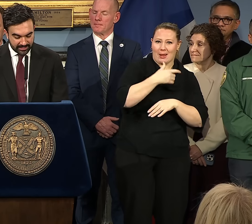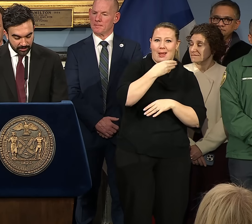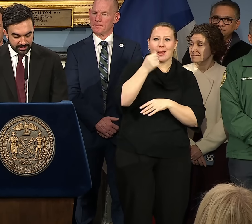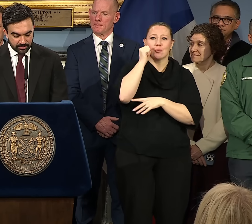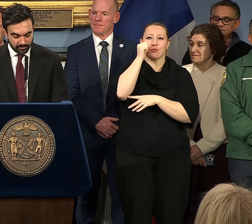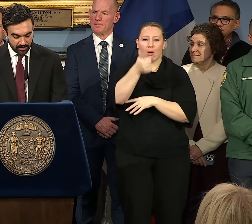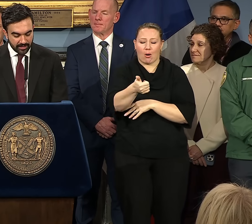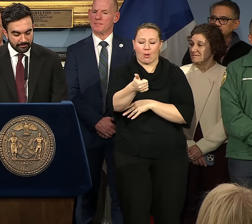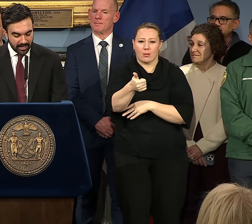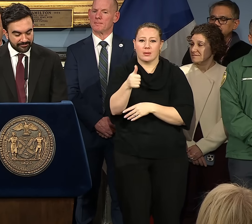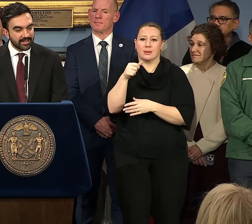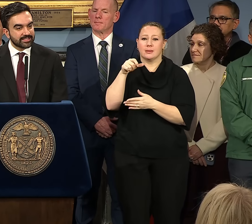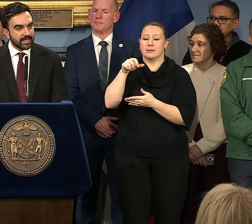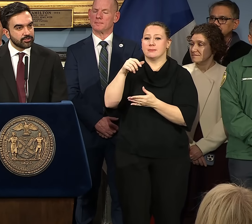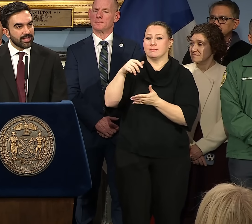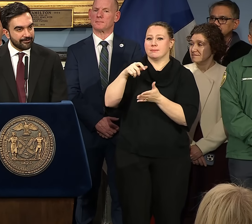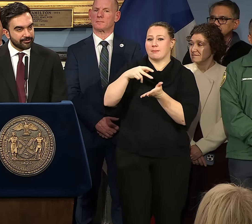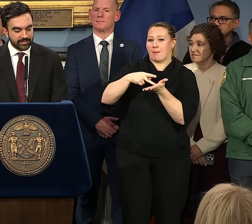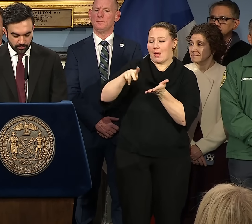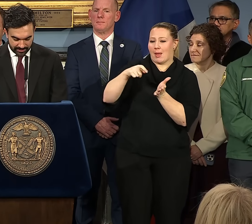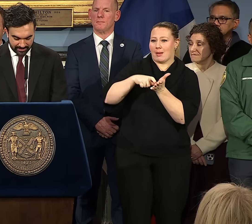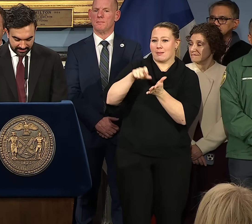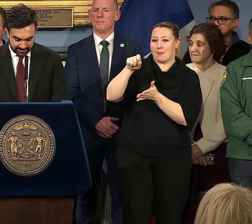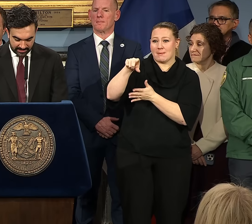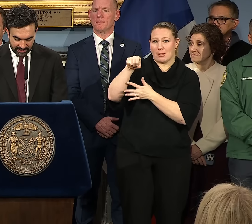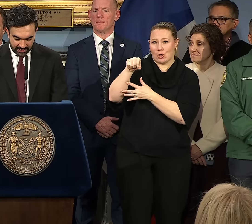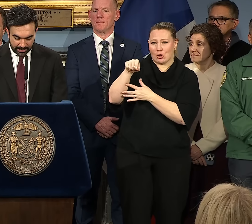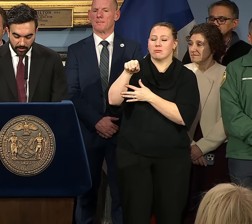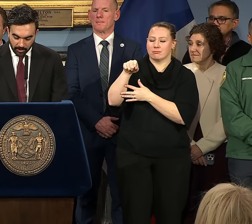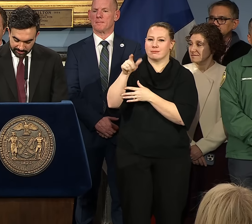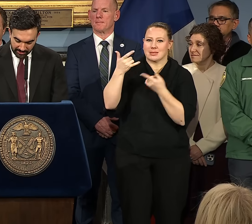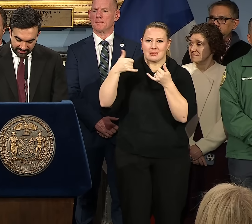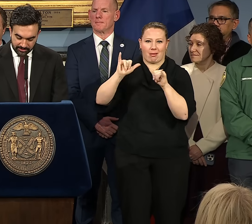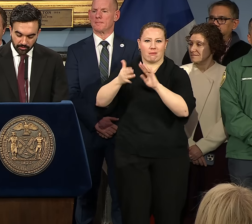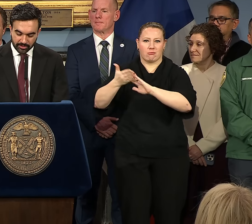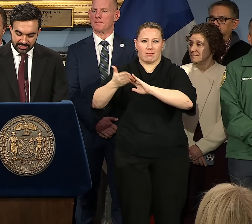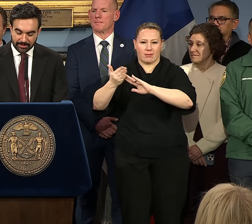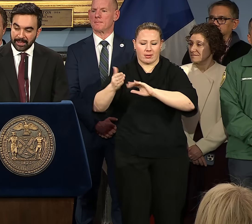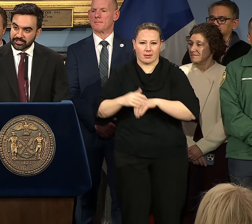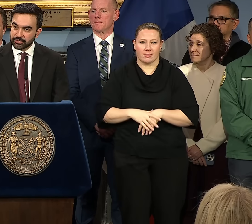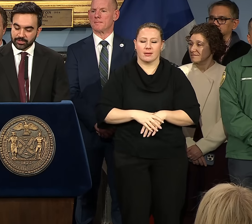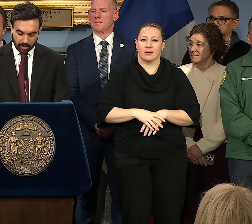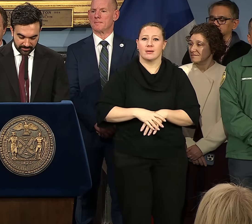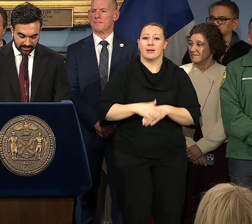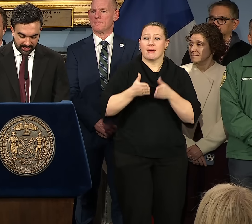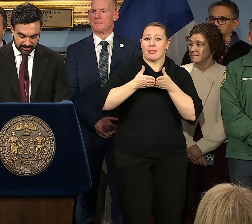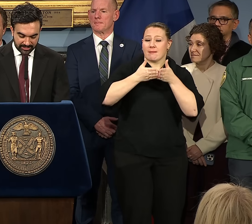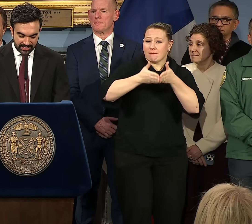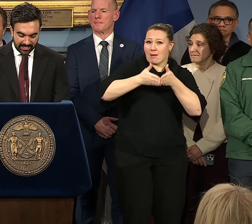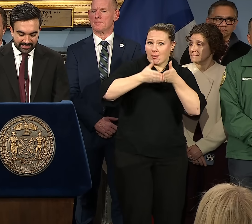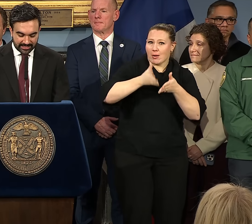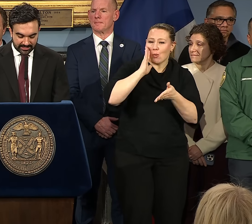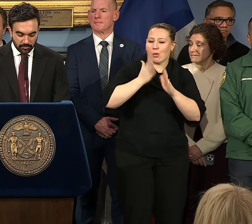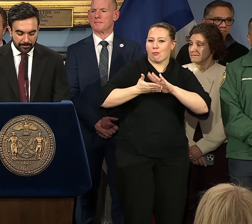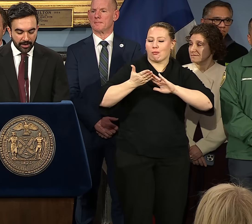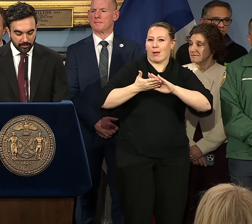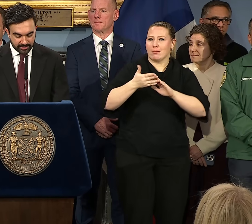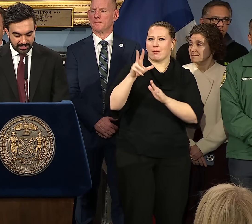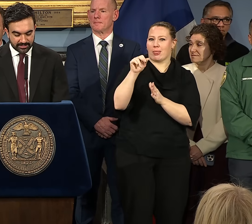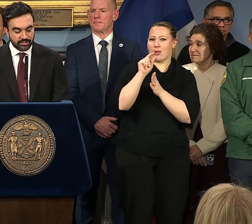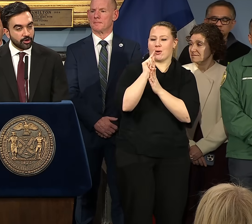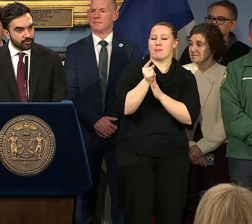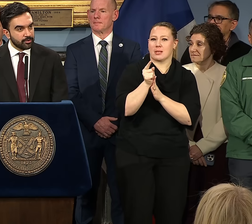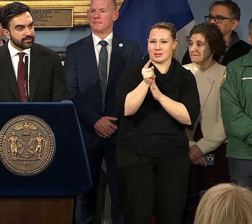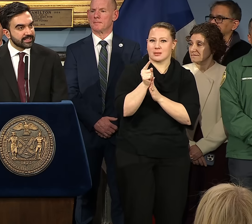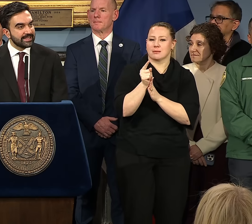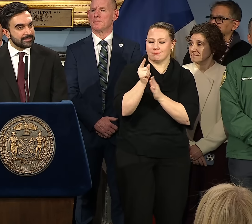is continuing to run on a modified schedule every 20 minutes. And I want to also ask New Yorkers to be patient with garbage collection as DSNY